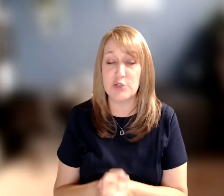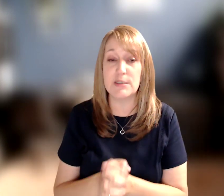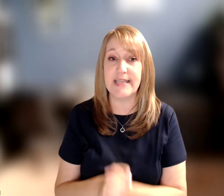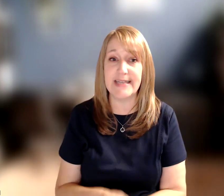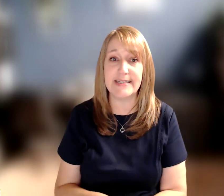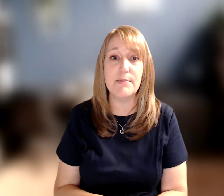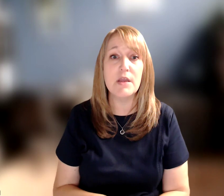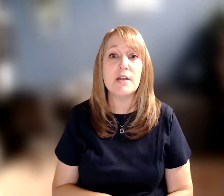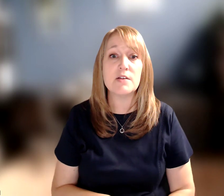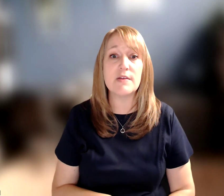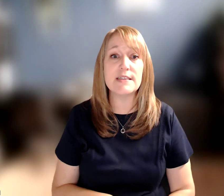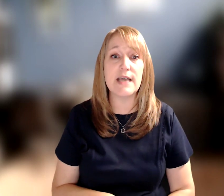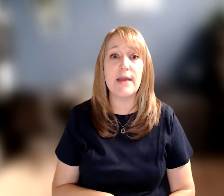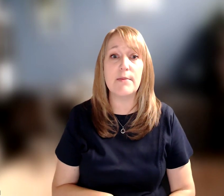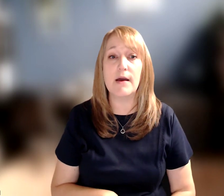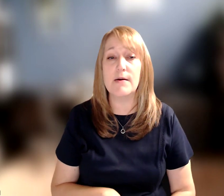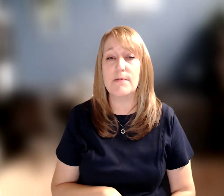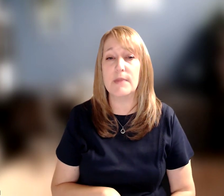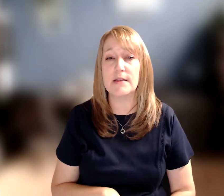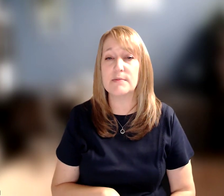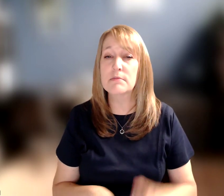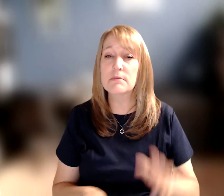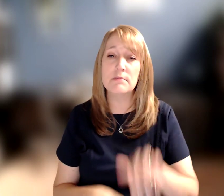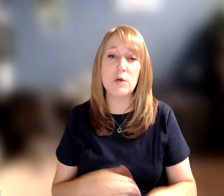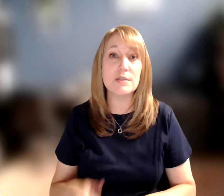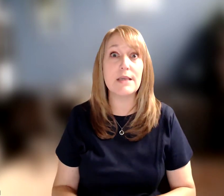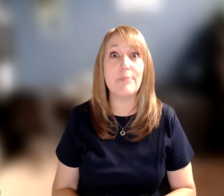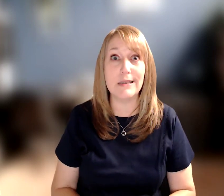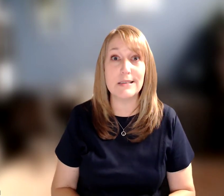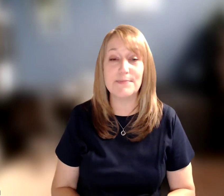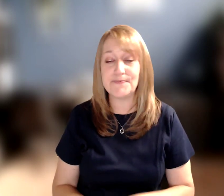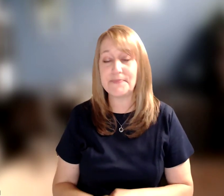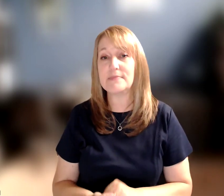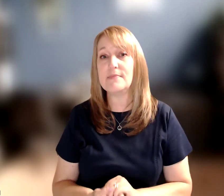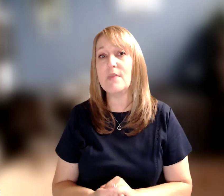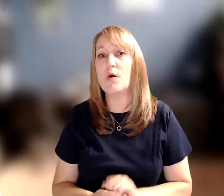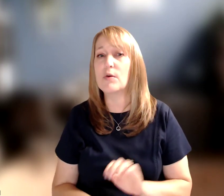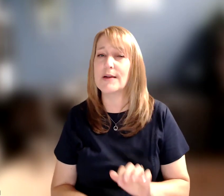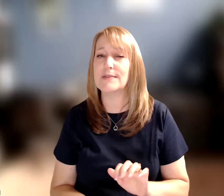vegetables last time. So this time is mostly meat or breakfast